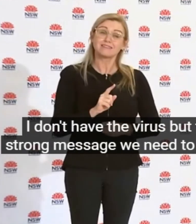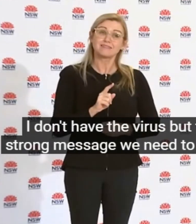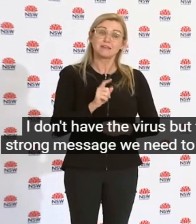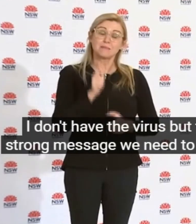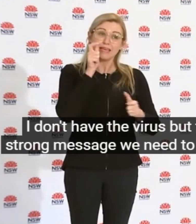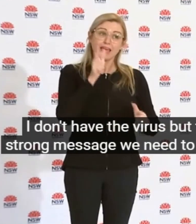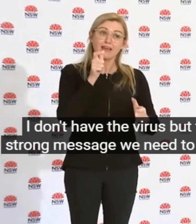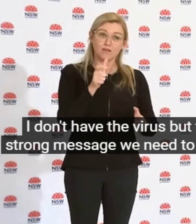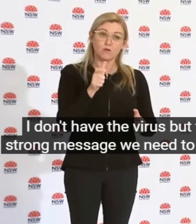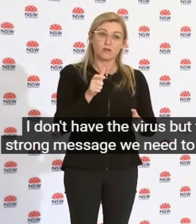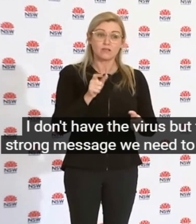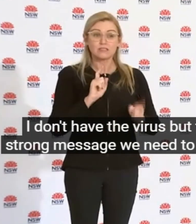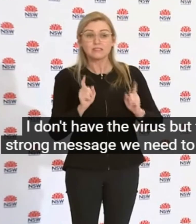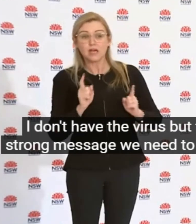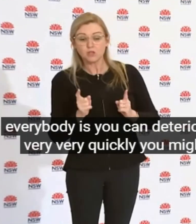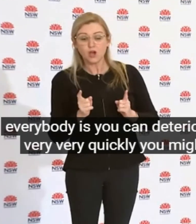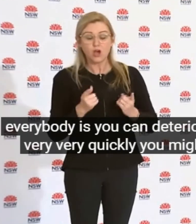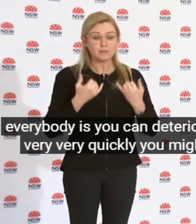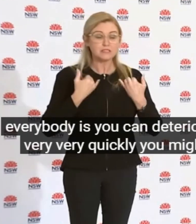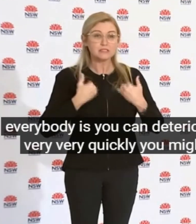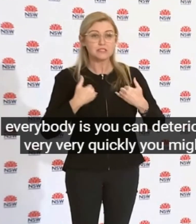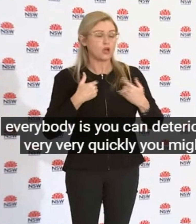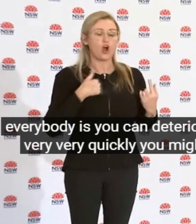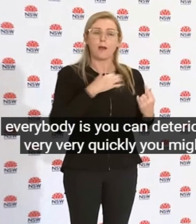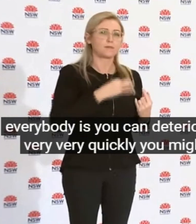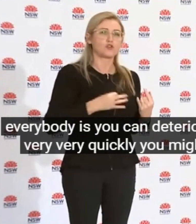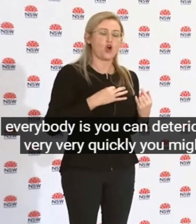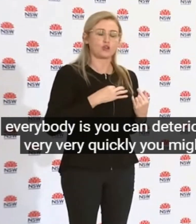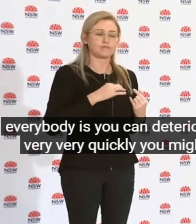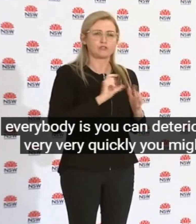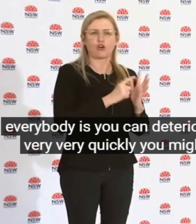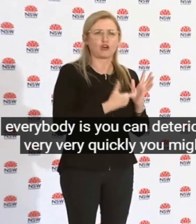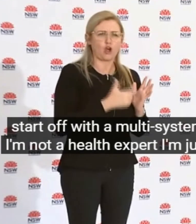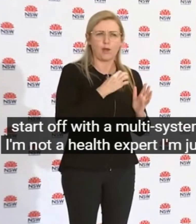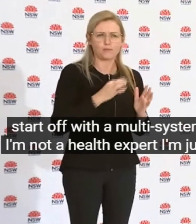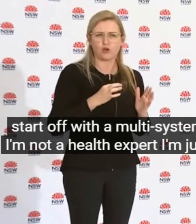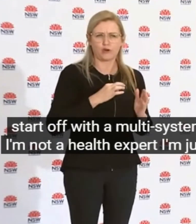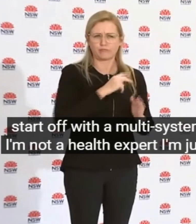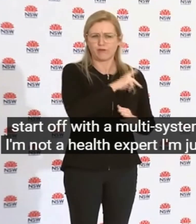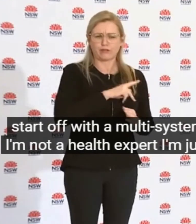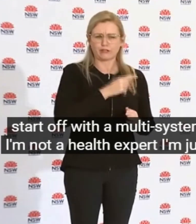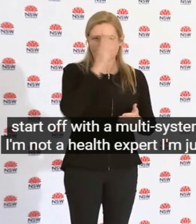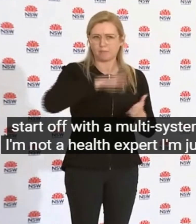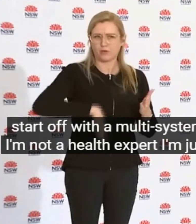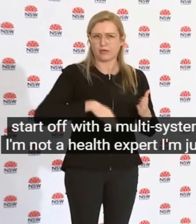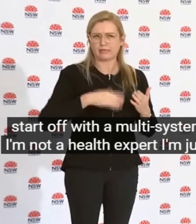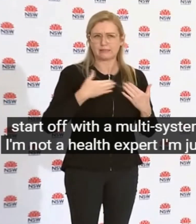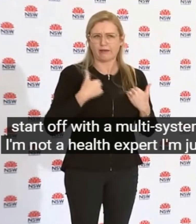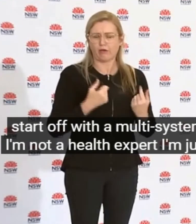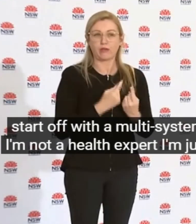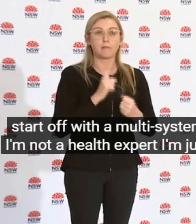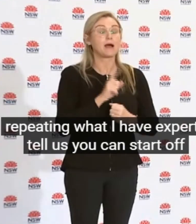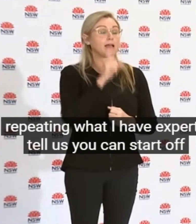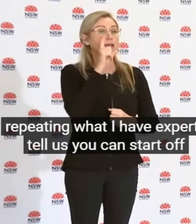You might start off with a mild symptom. I'm not a health expert. I'm just repeating what our health experts tell us. You can start off with very mild symptoms